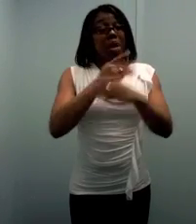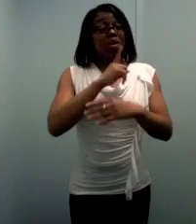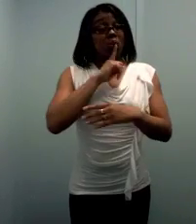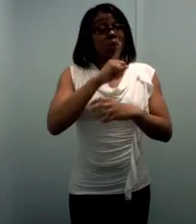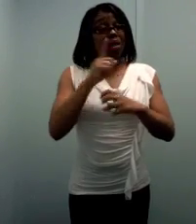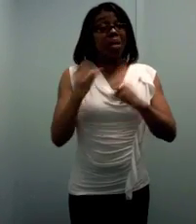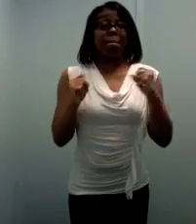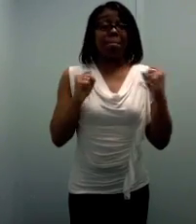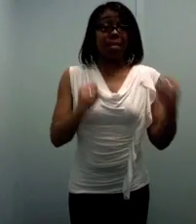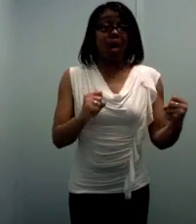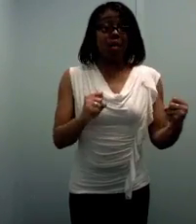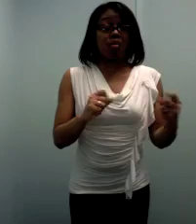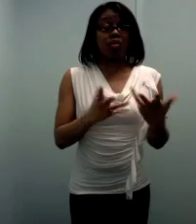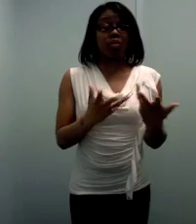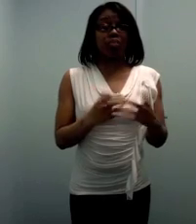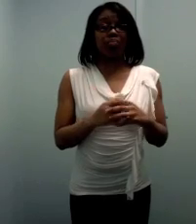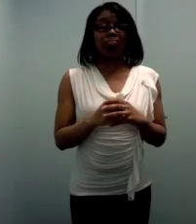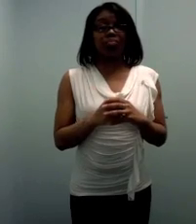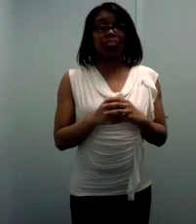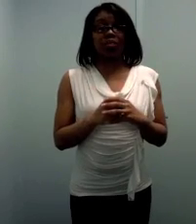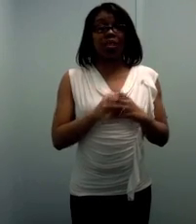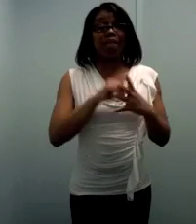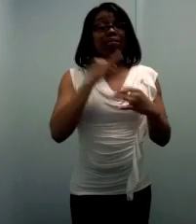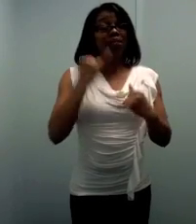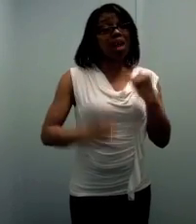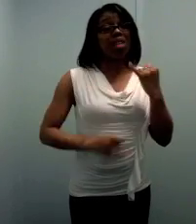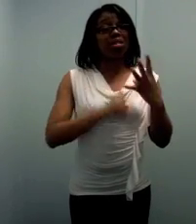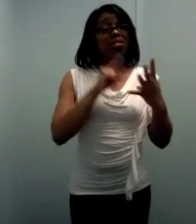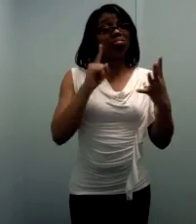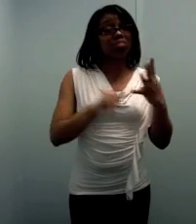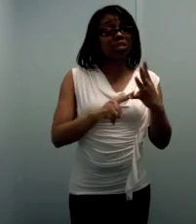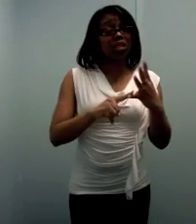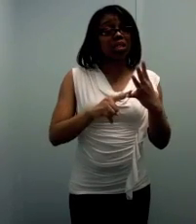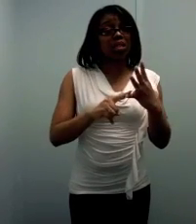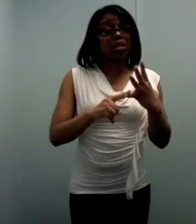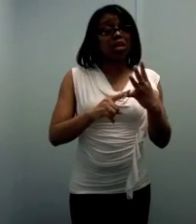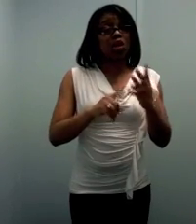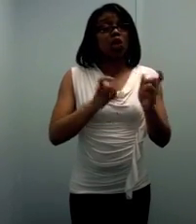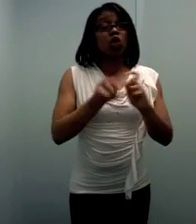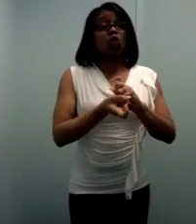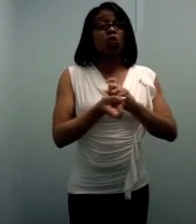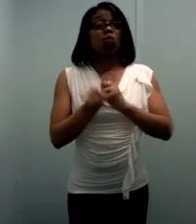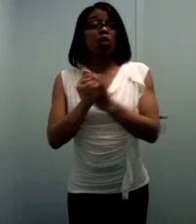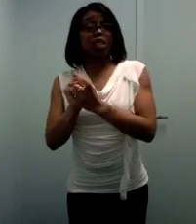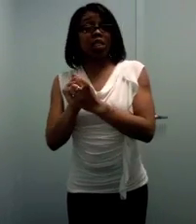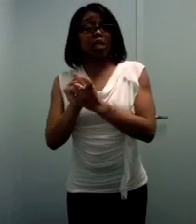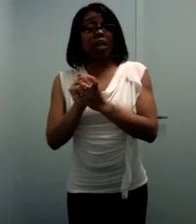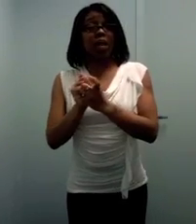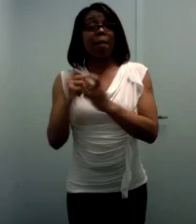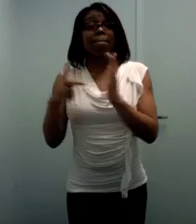that. And then finally, turn it back to the real world. Did it answer the question? And also verify it, crucial